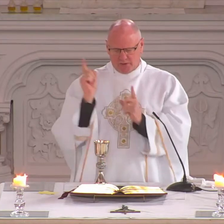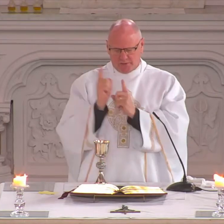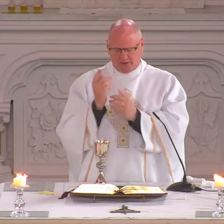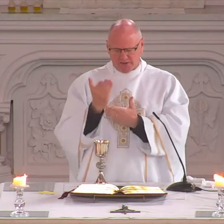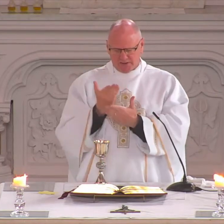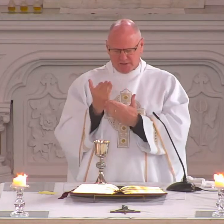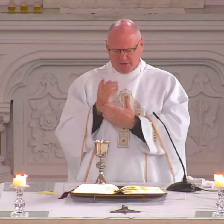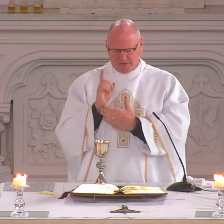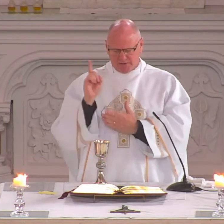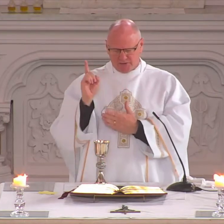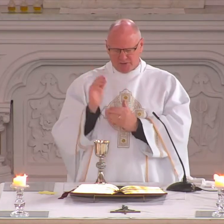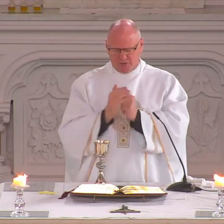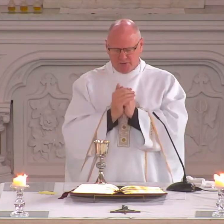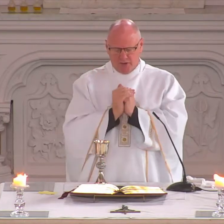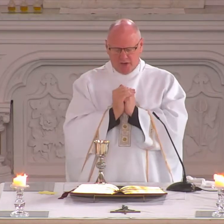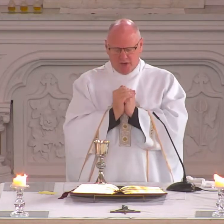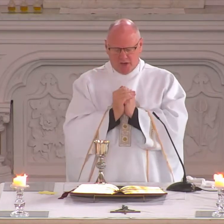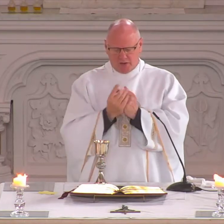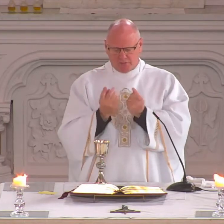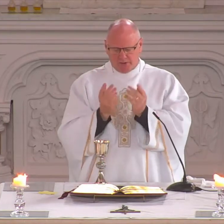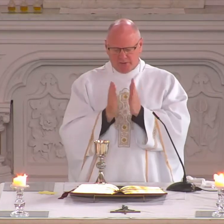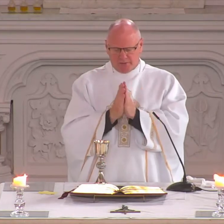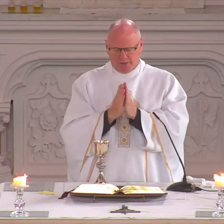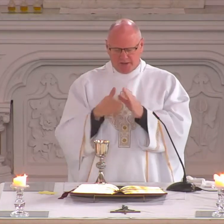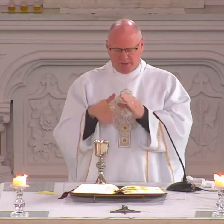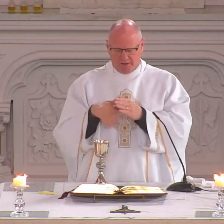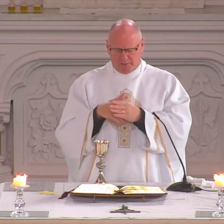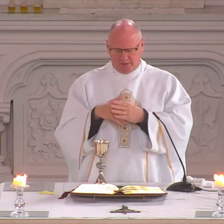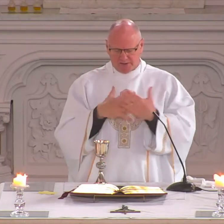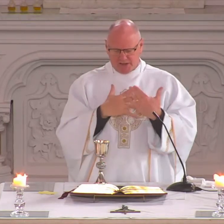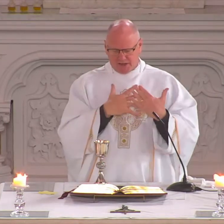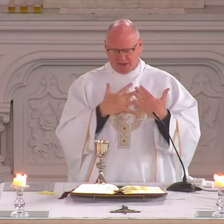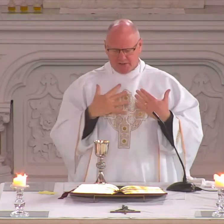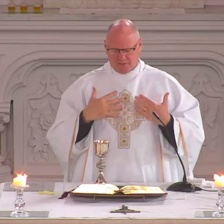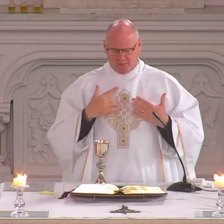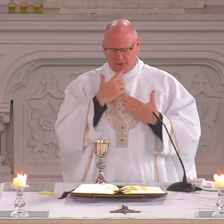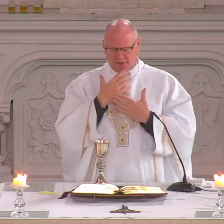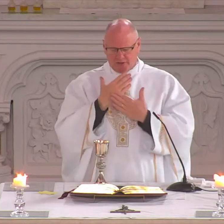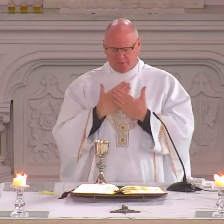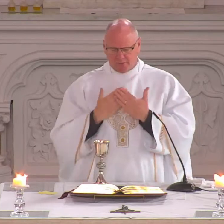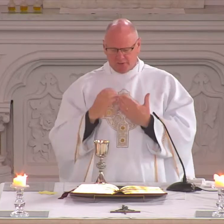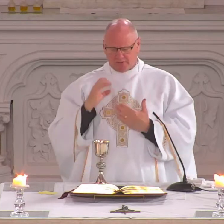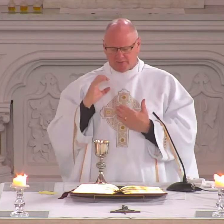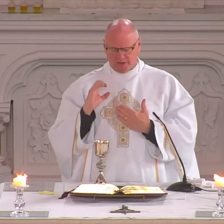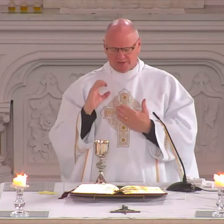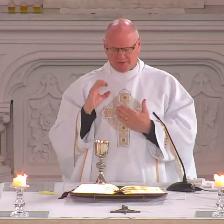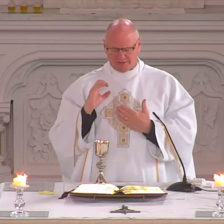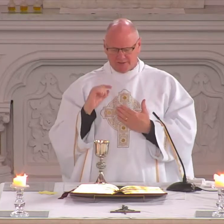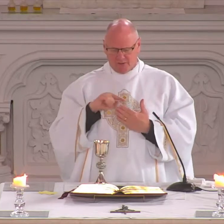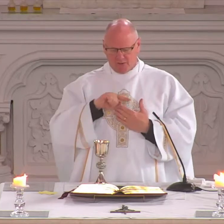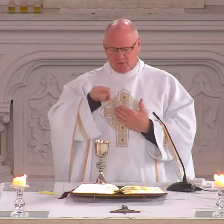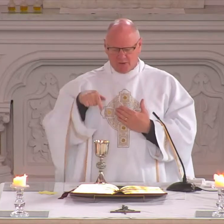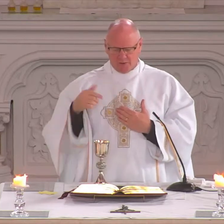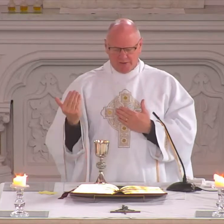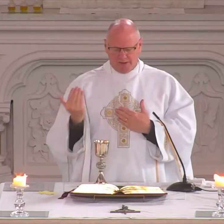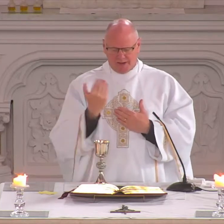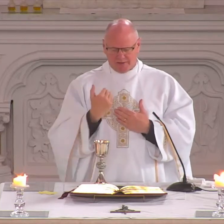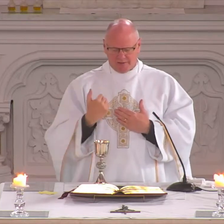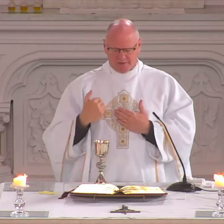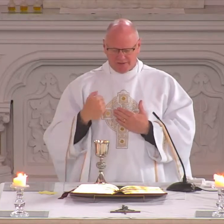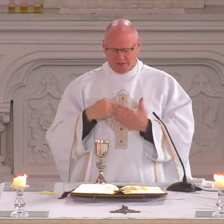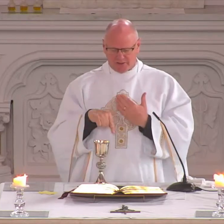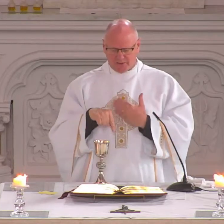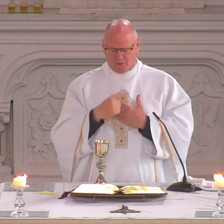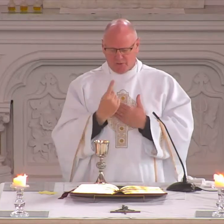your presence and minister to you. Humbly we pray that, partaking of the body and blood of Christ, we may be